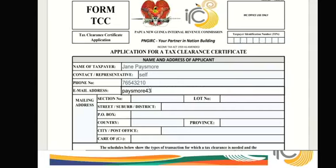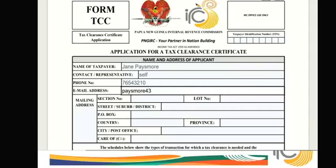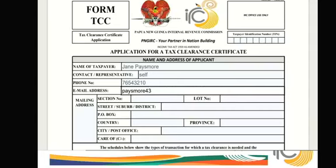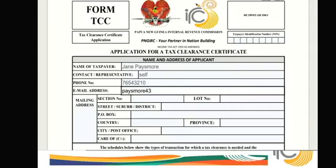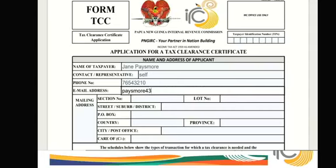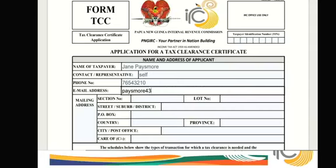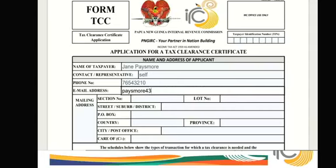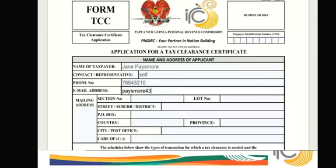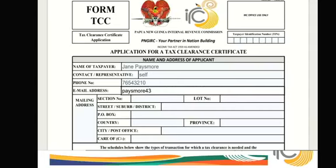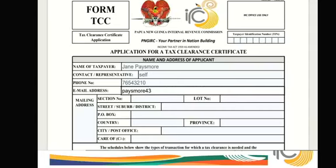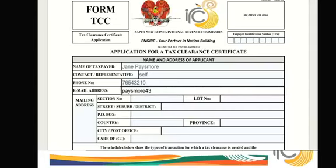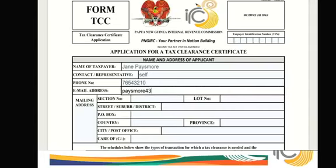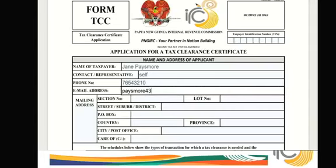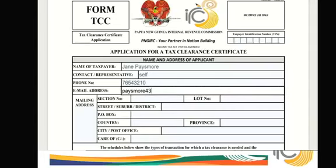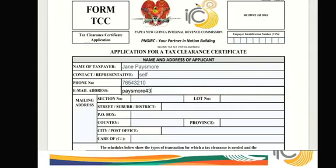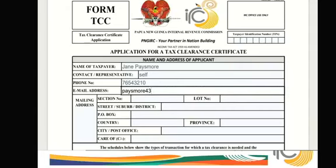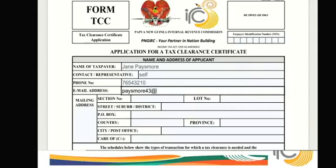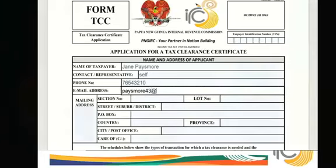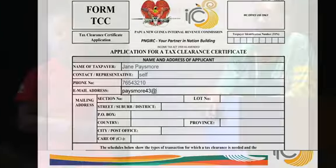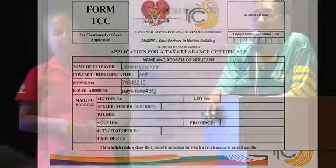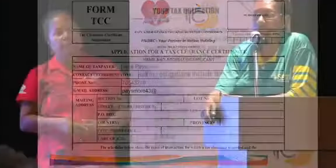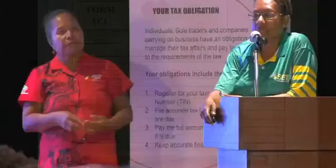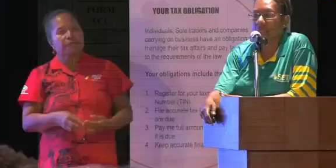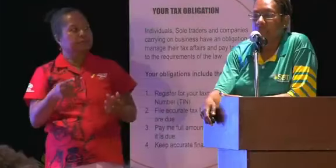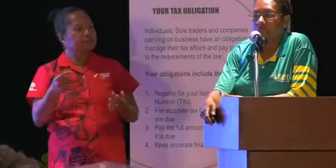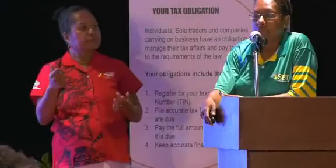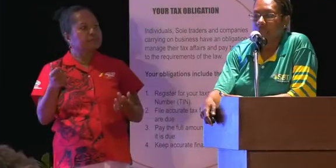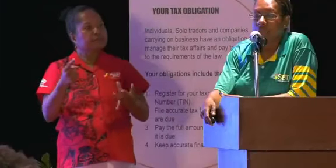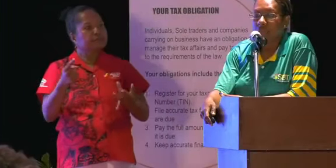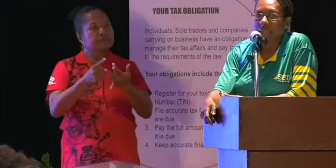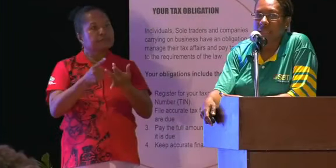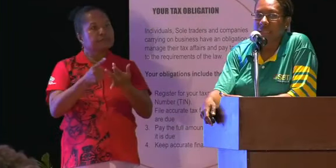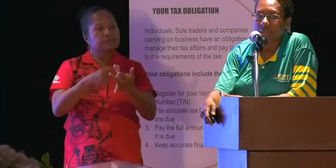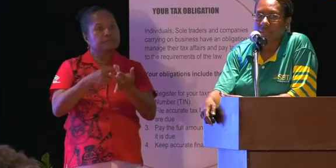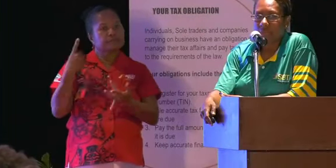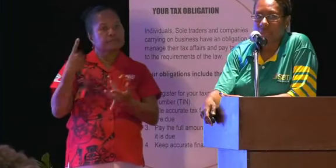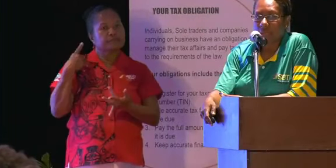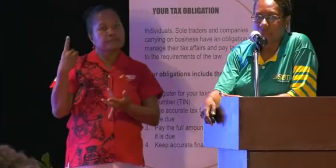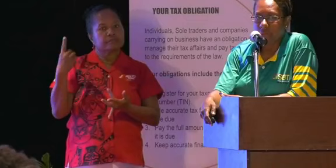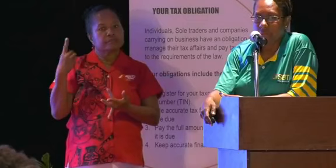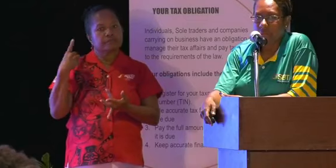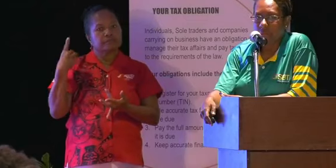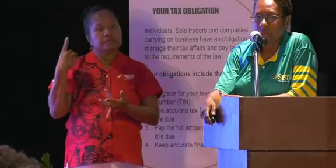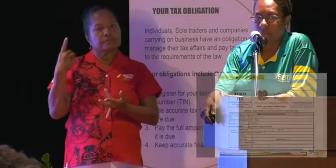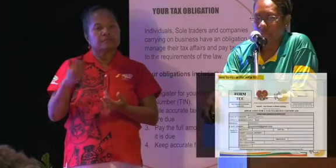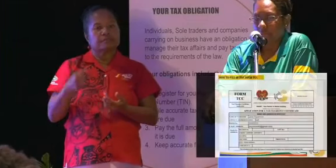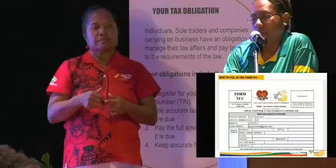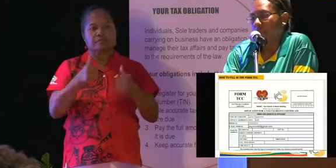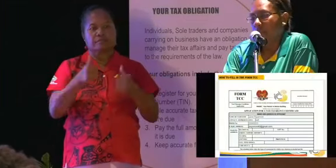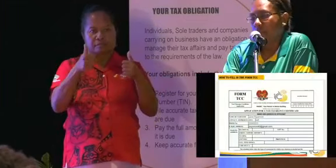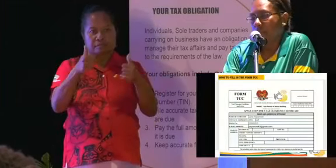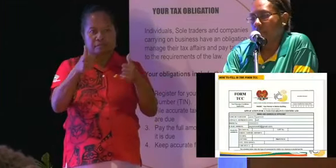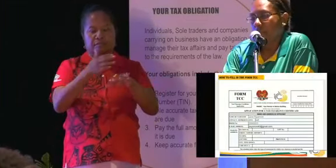Like all other applications, you need to submit a valid email address.